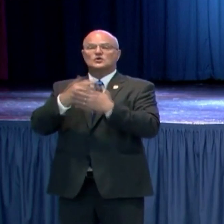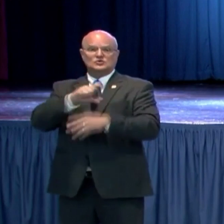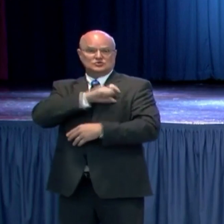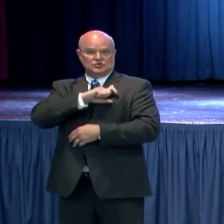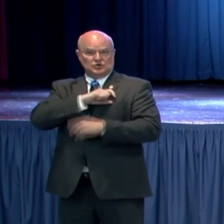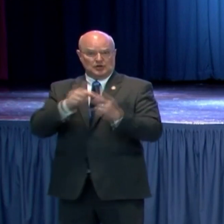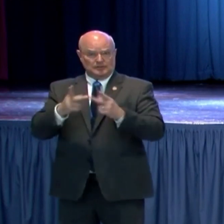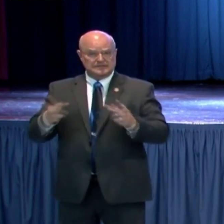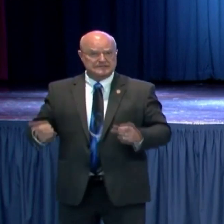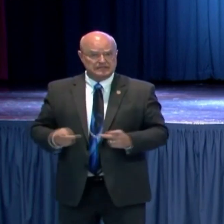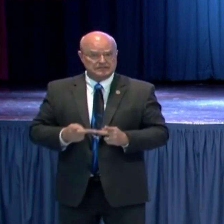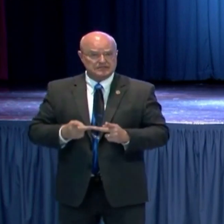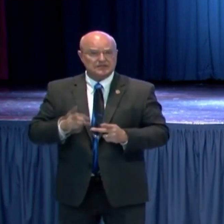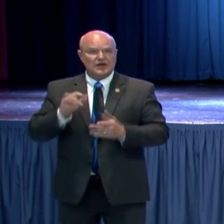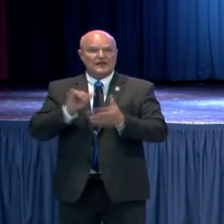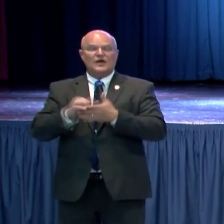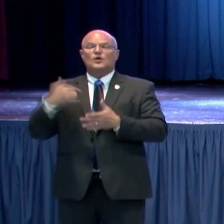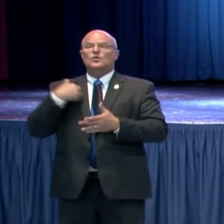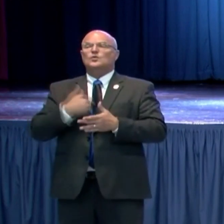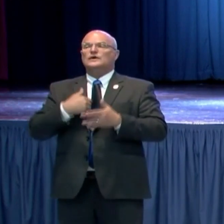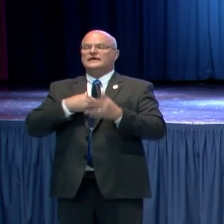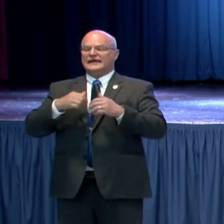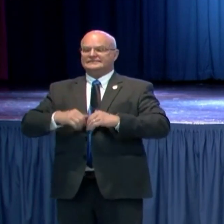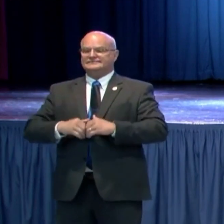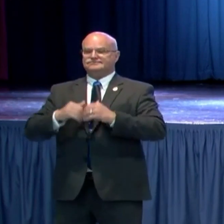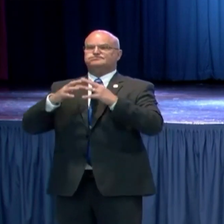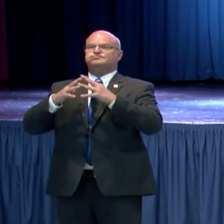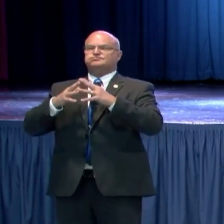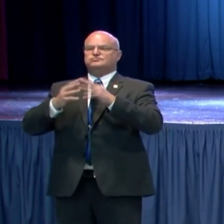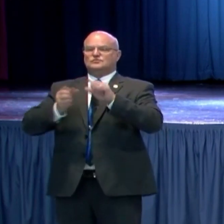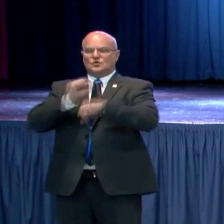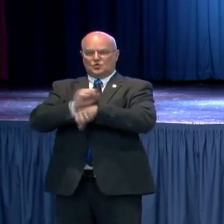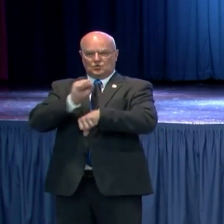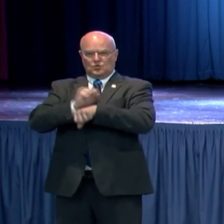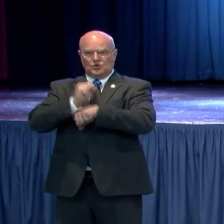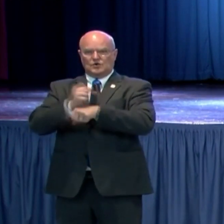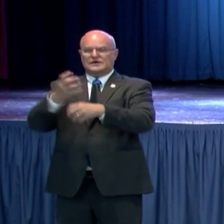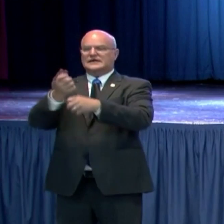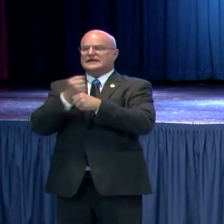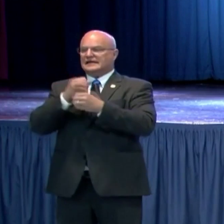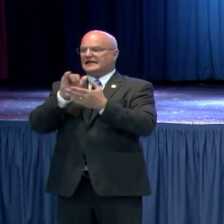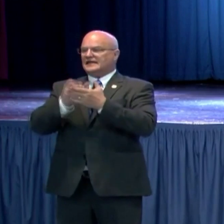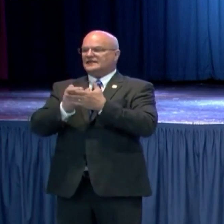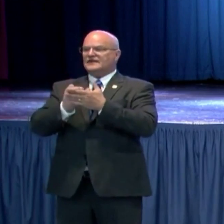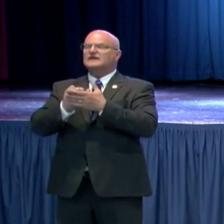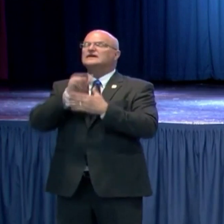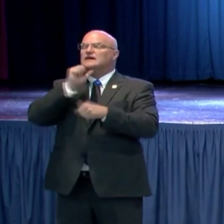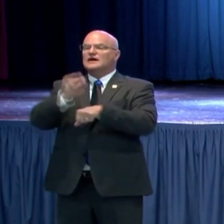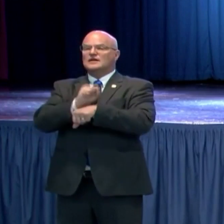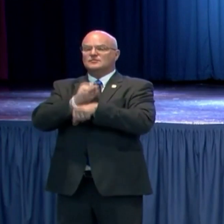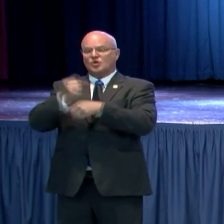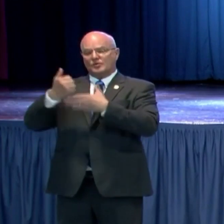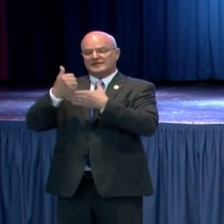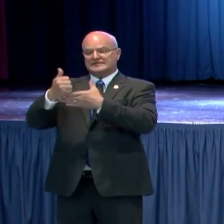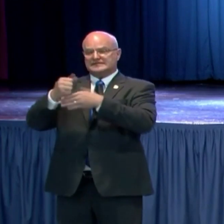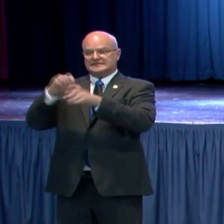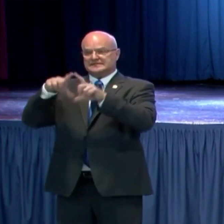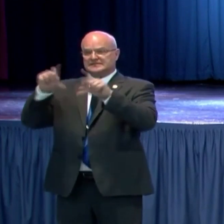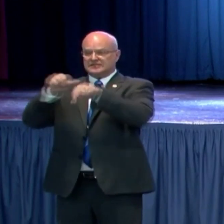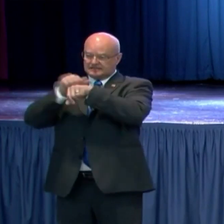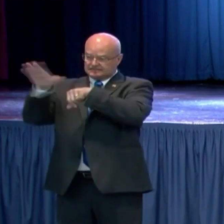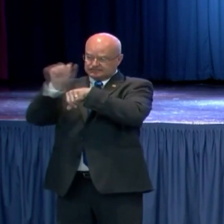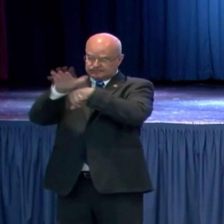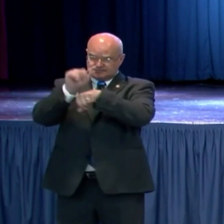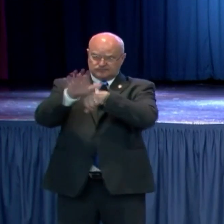security position so that we can resume our efforts to get the pandemic unemployment assistance to everyone